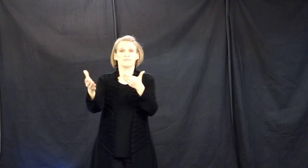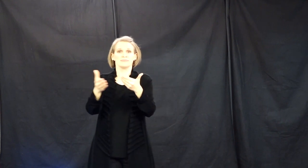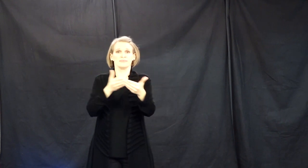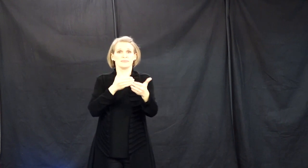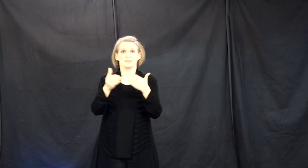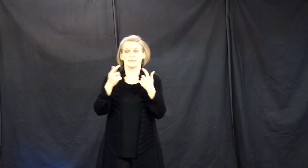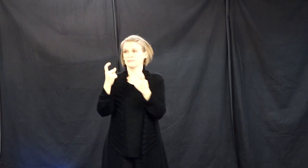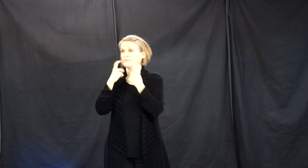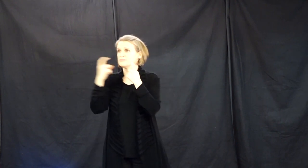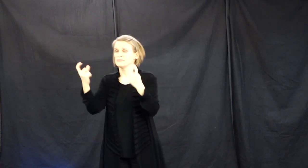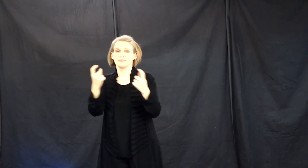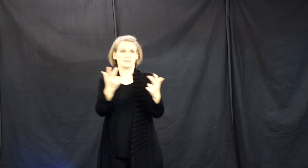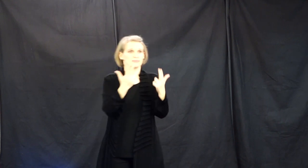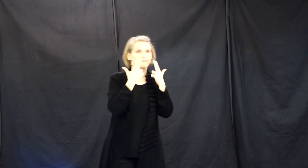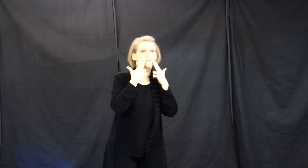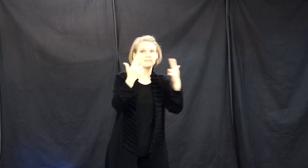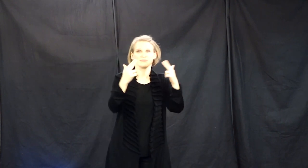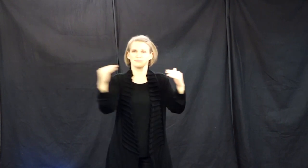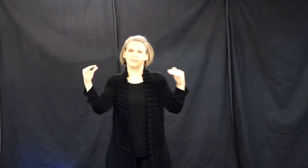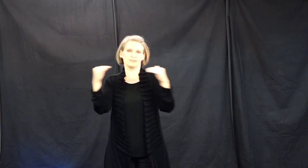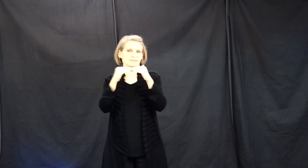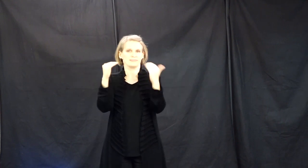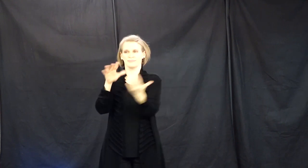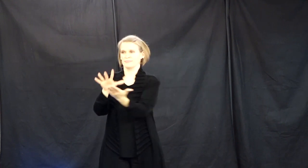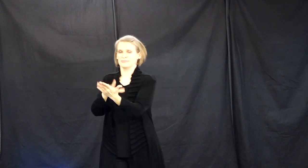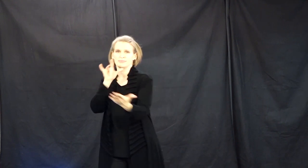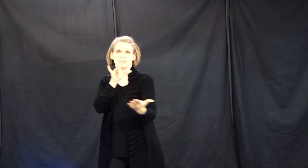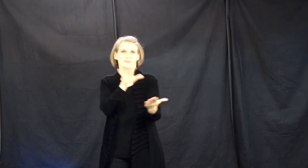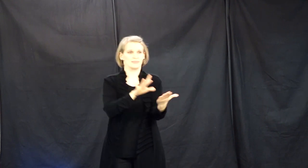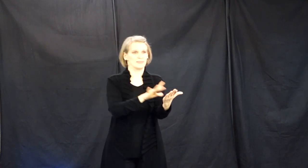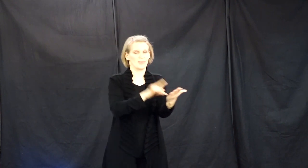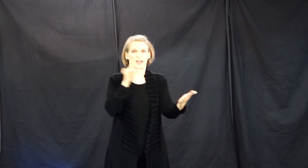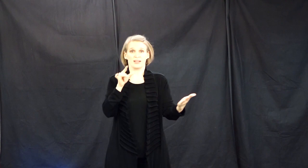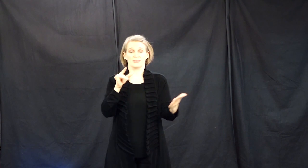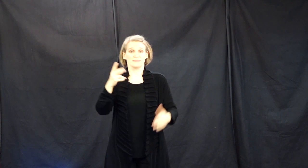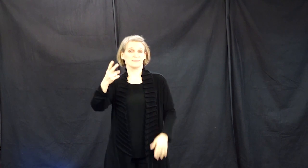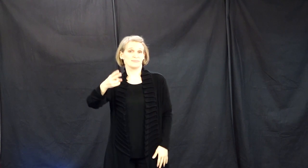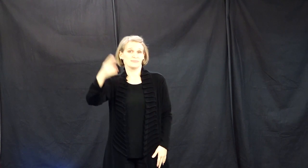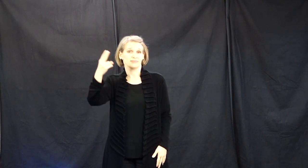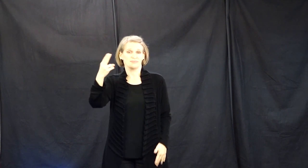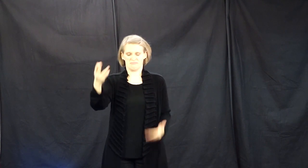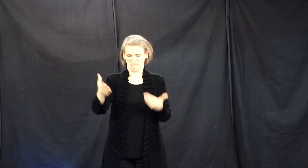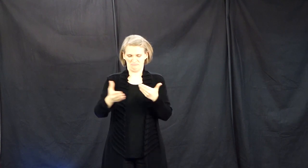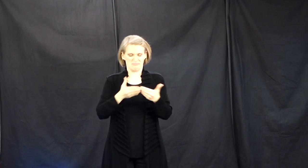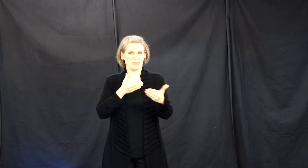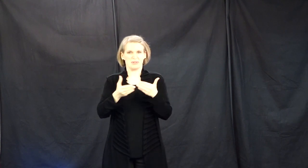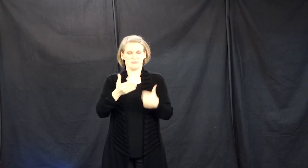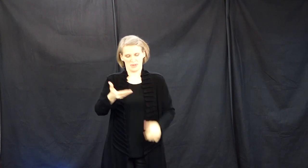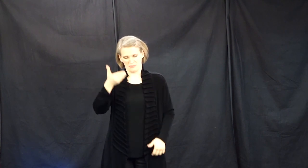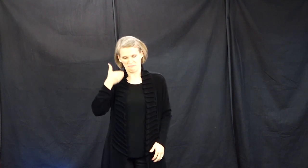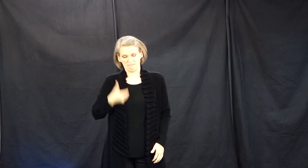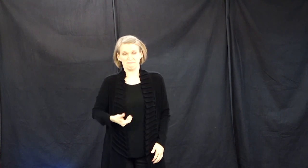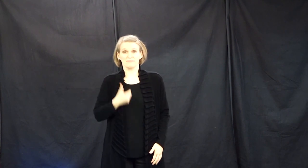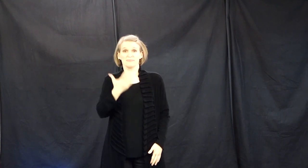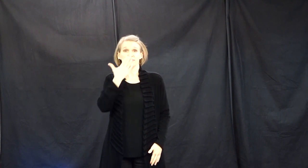takes and it takes and it takes. History obliterates, and every picture it paints me and all